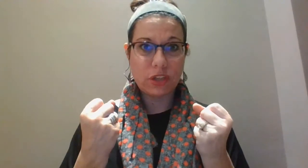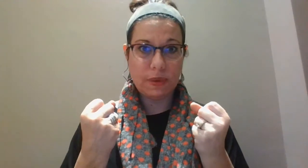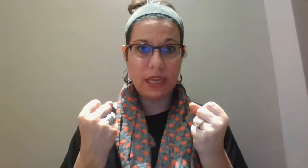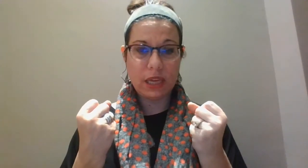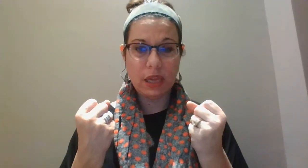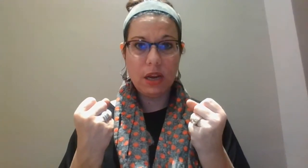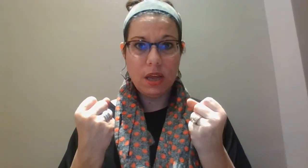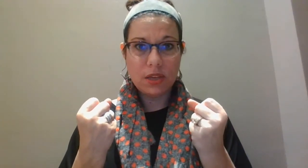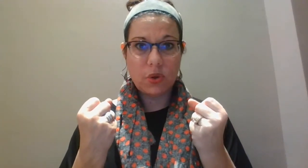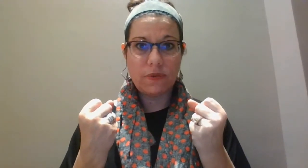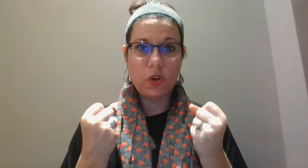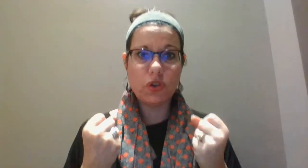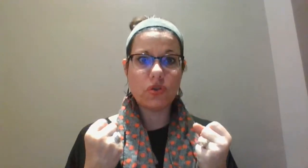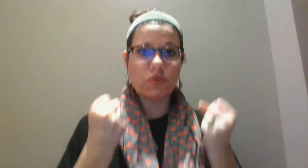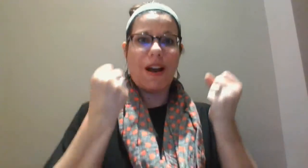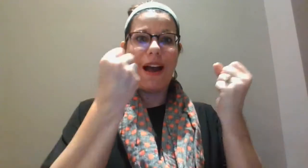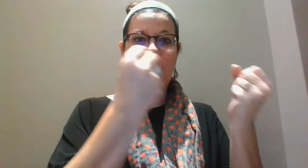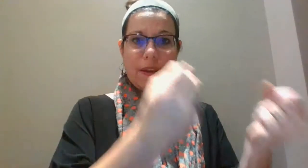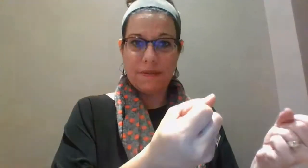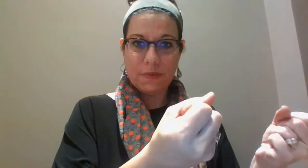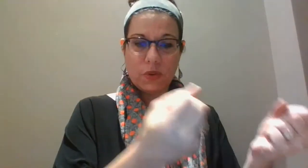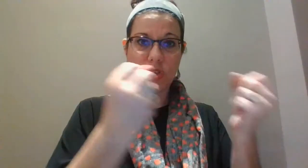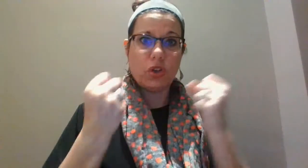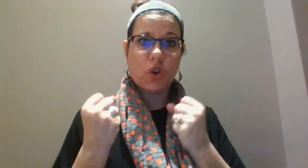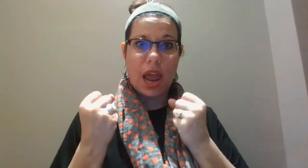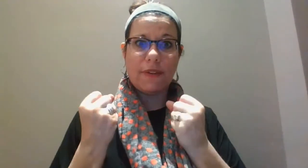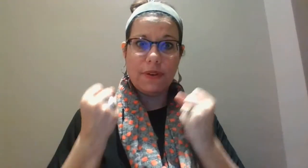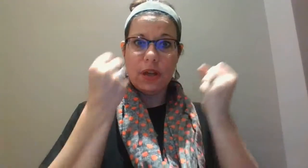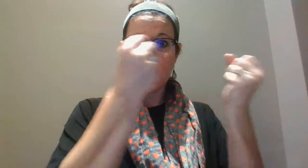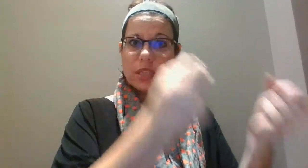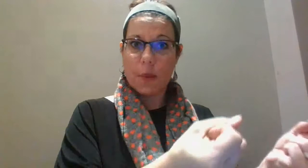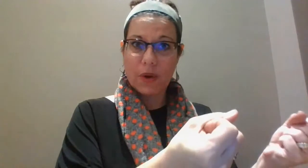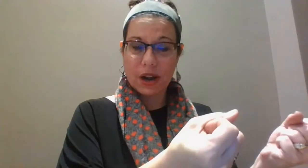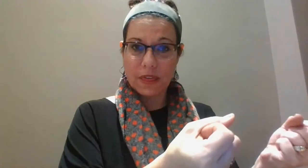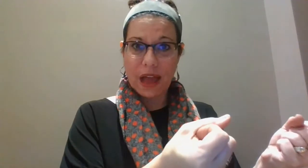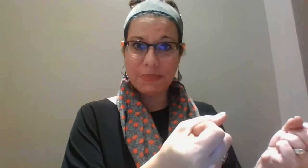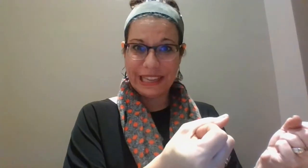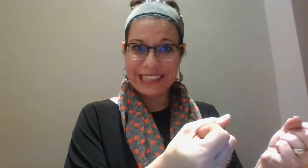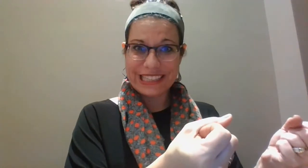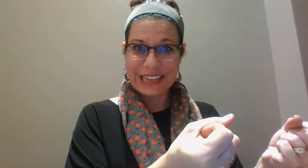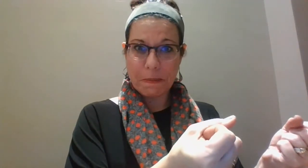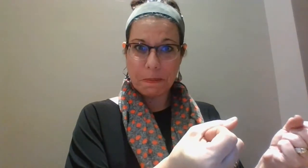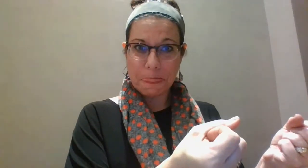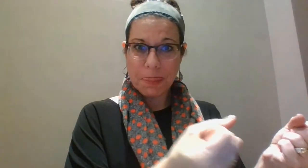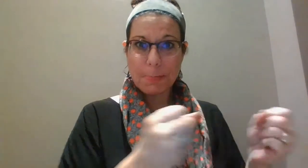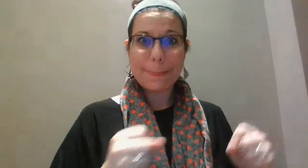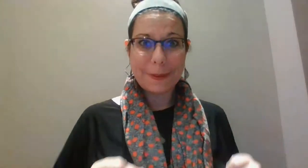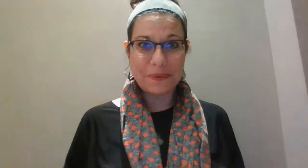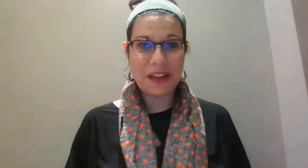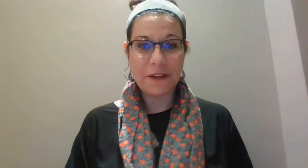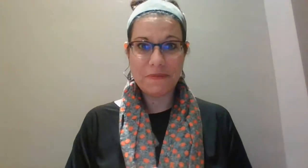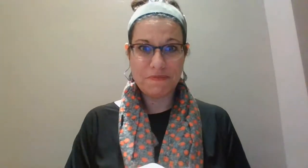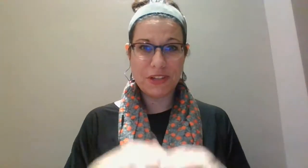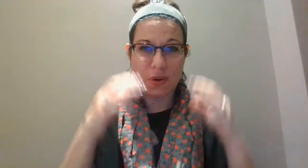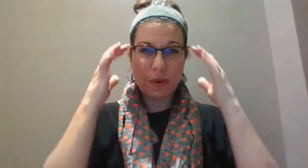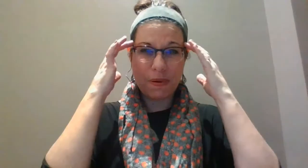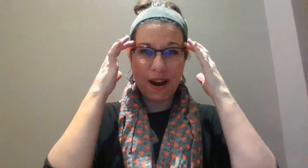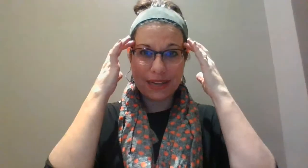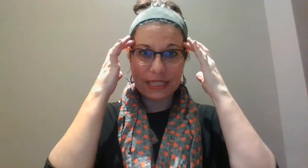week. So if you drive, I want you to drive somewhere to that place. Okay, make sure we're